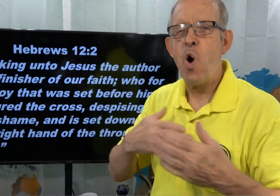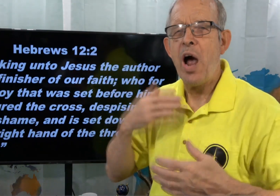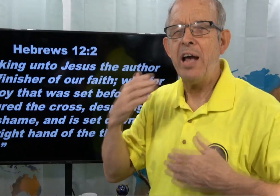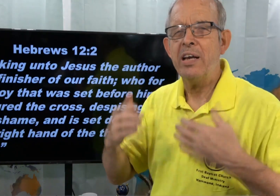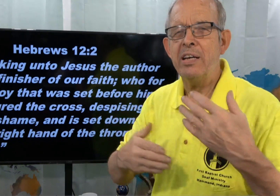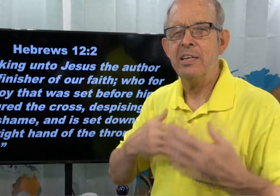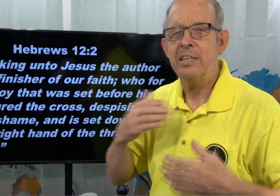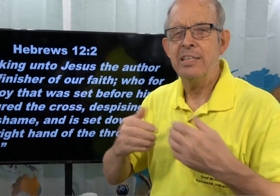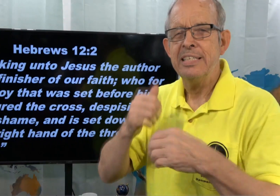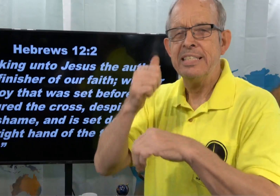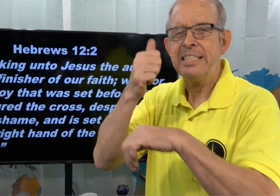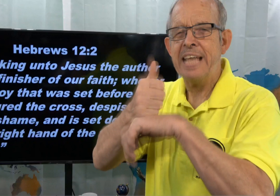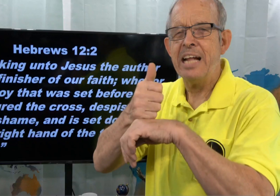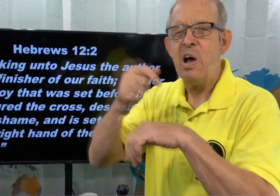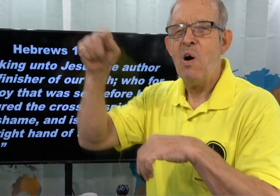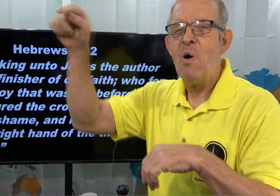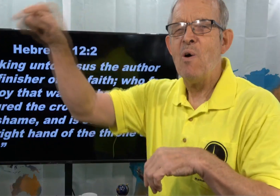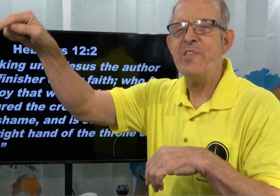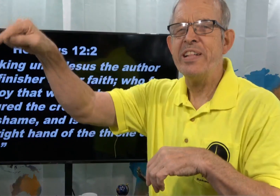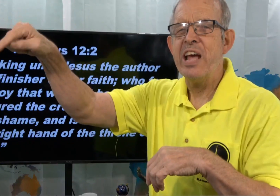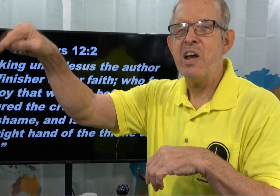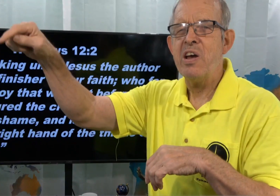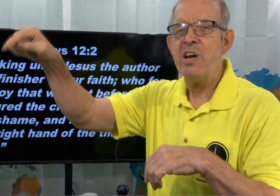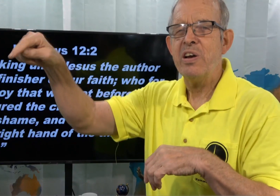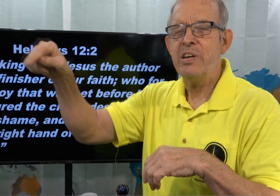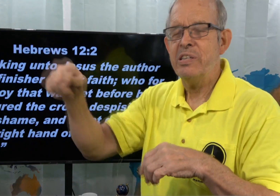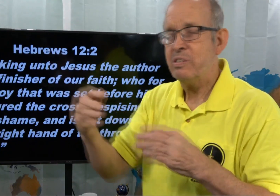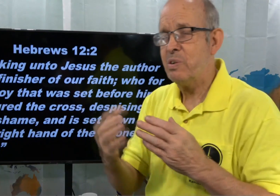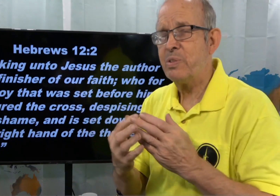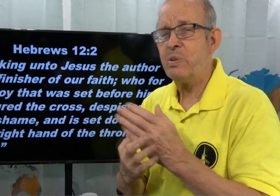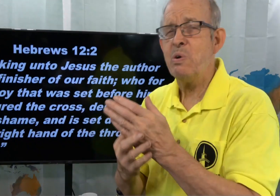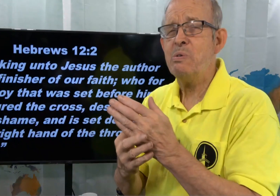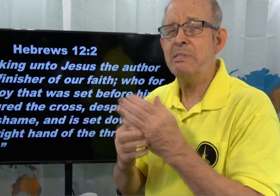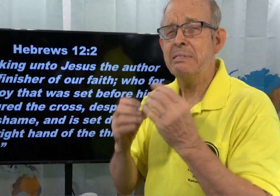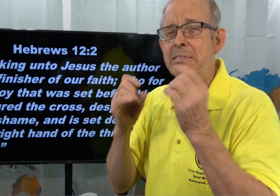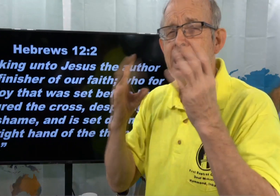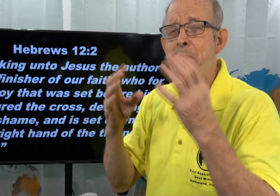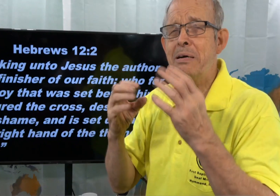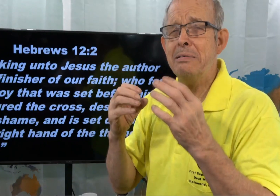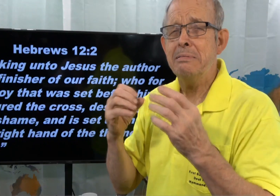joy that over there could do never